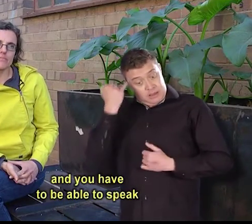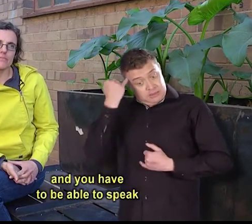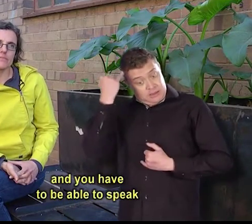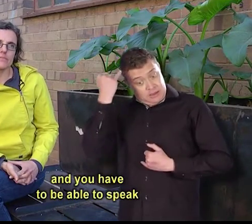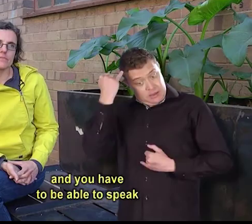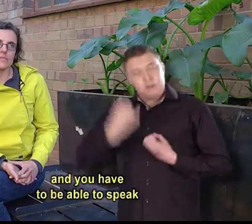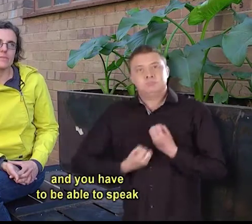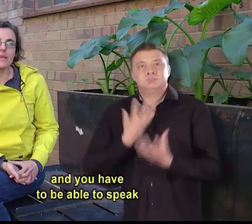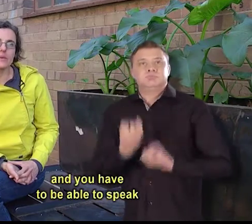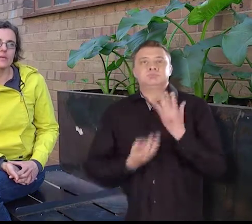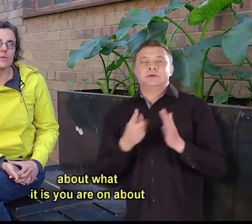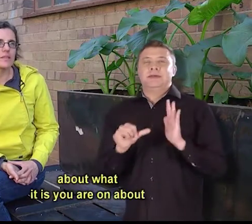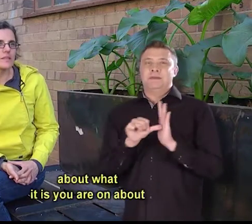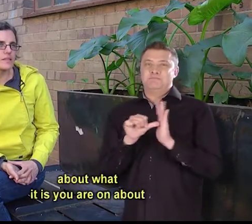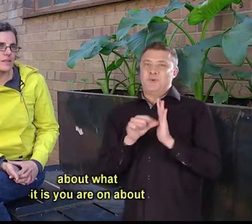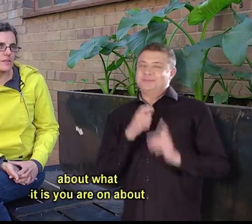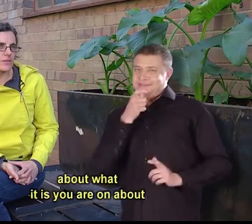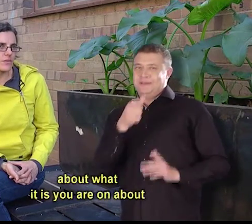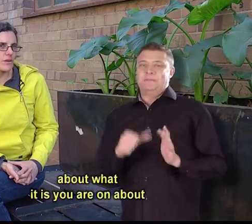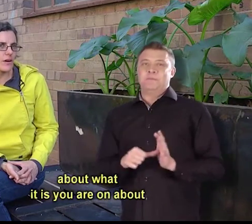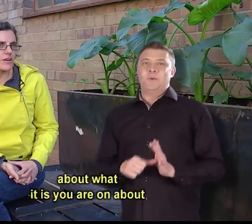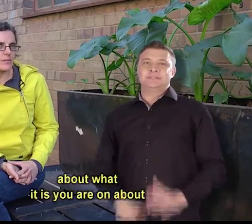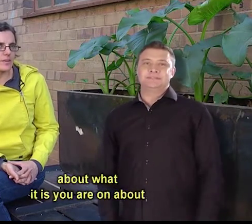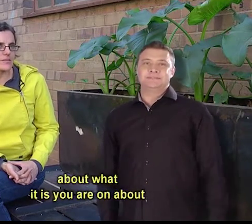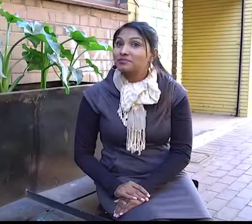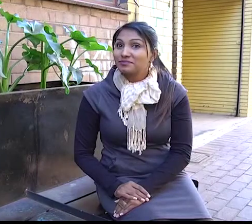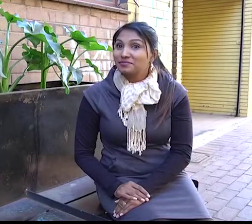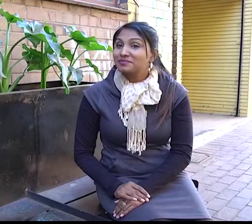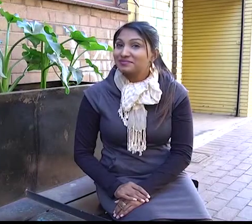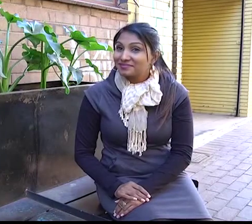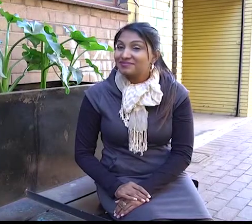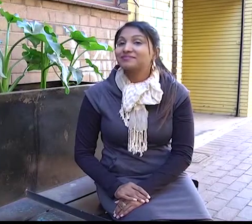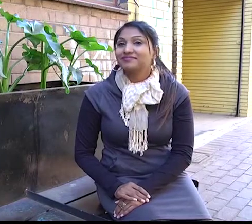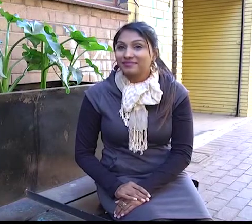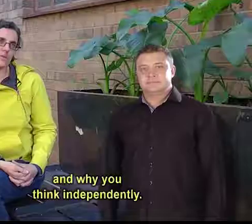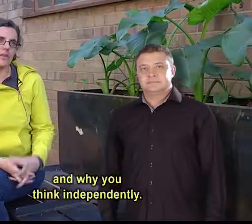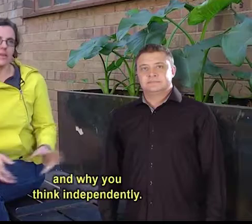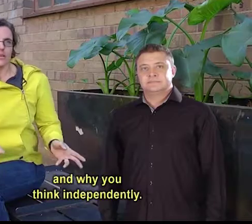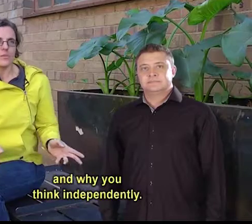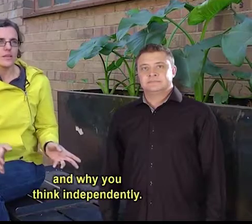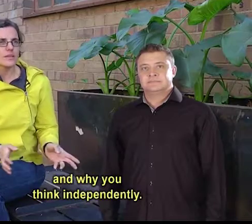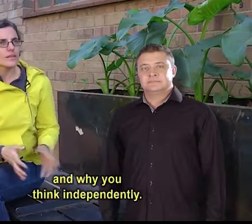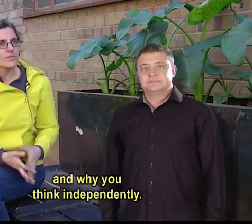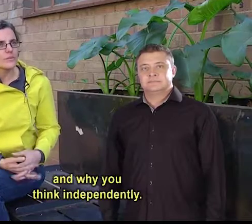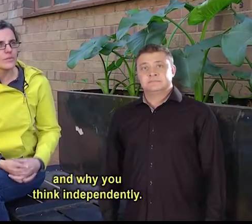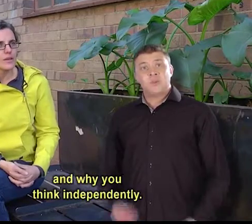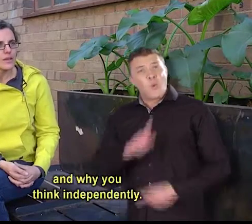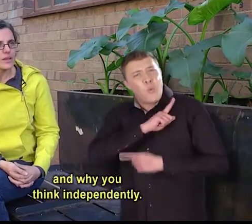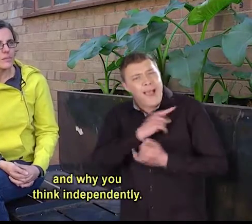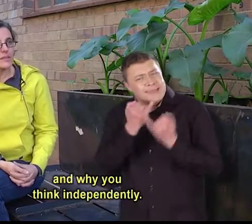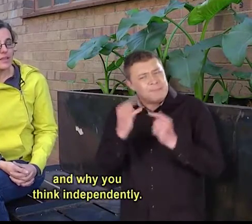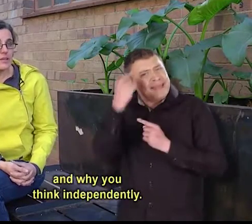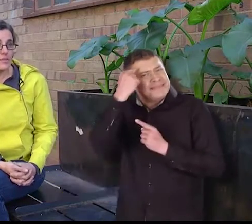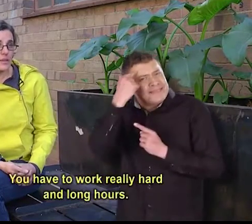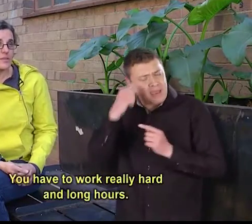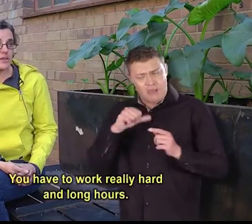to speak about what it is that you are on about and why you're thinking independently from other